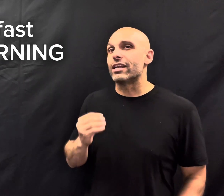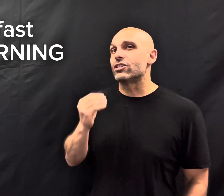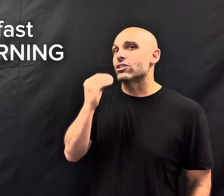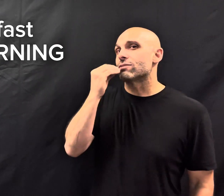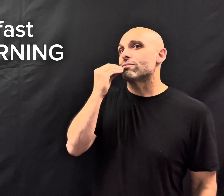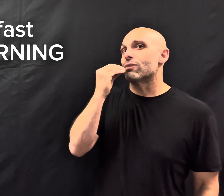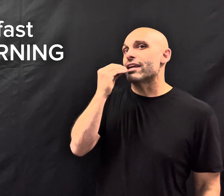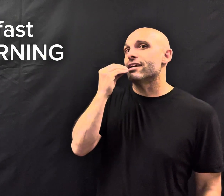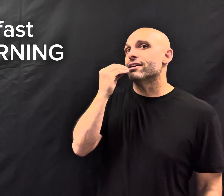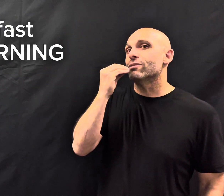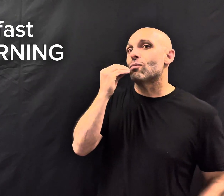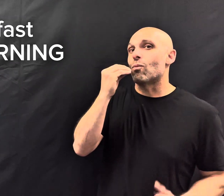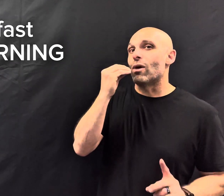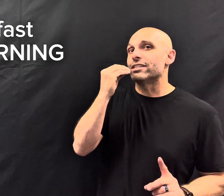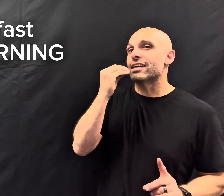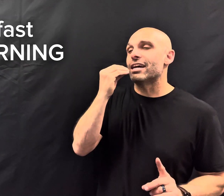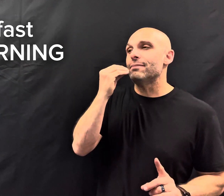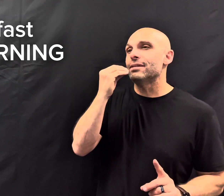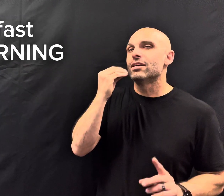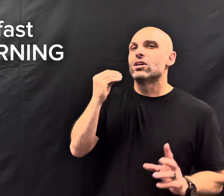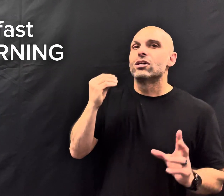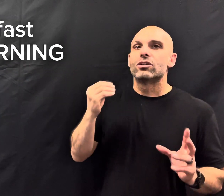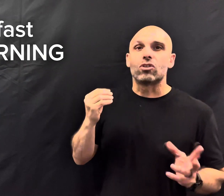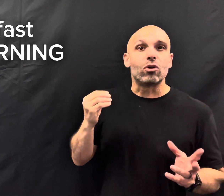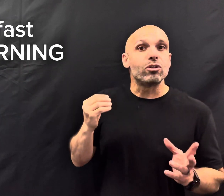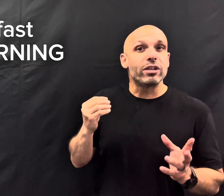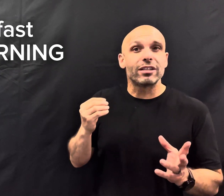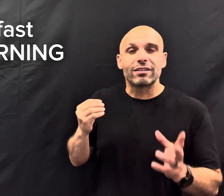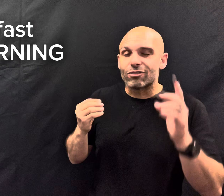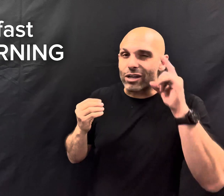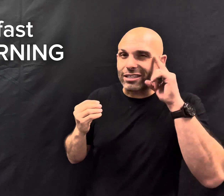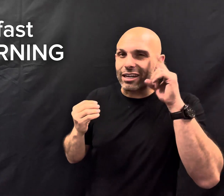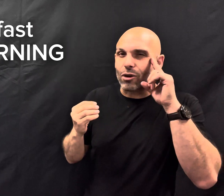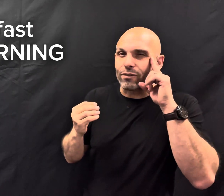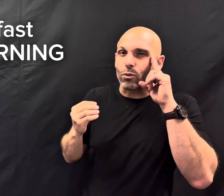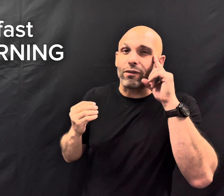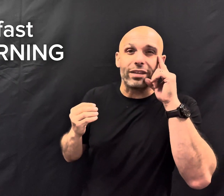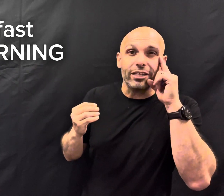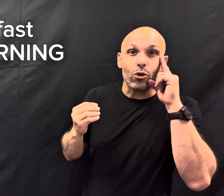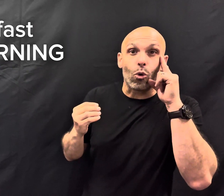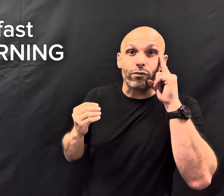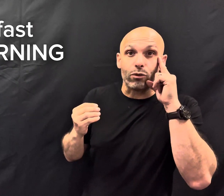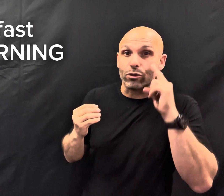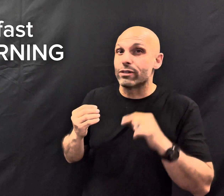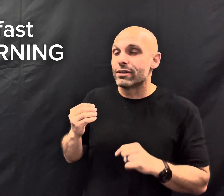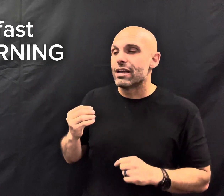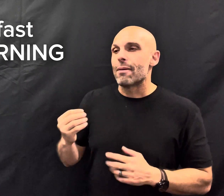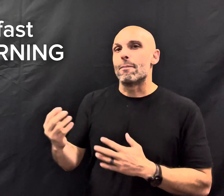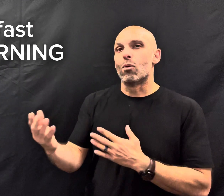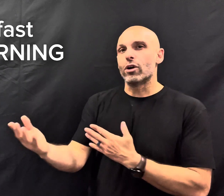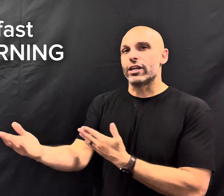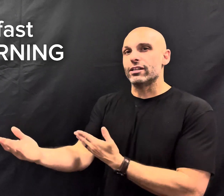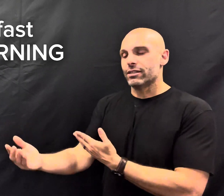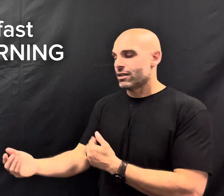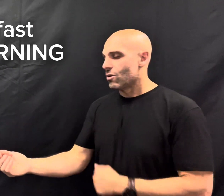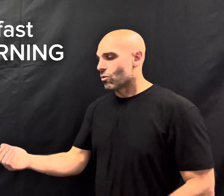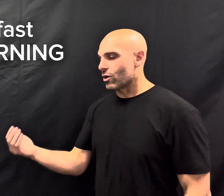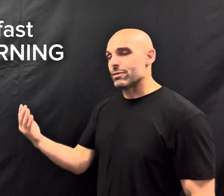it's just right here one time. So you can translate it however you want, eat or food. Morning, we're going to put